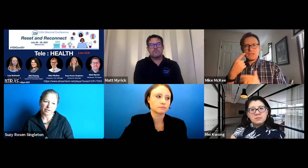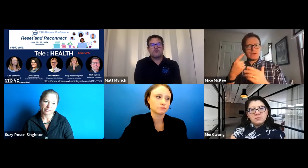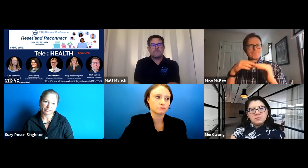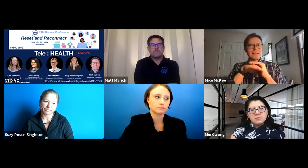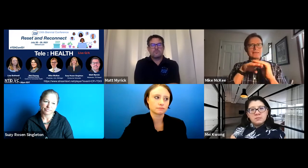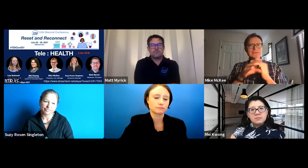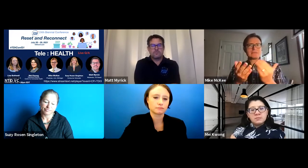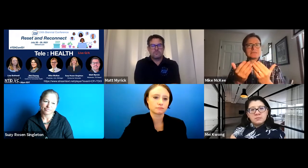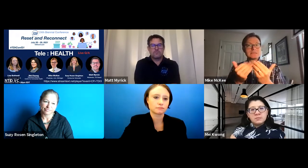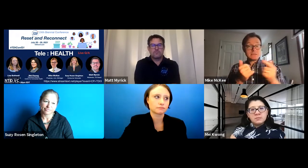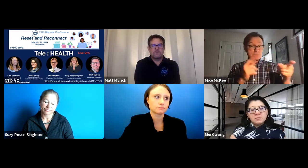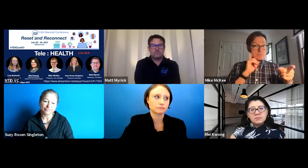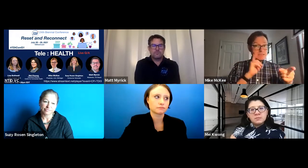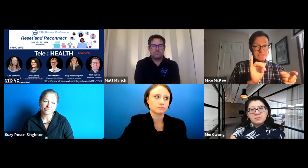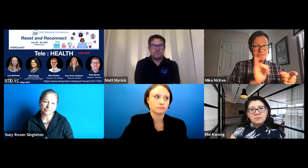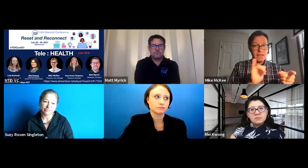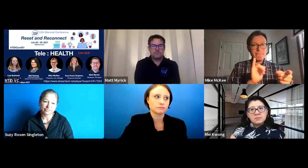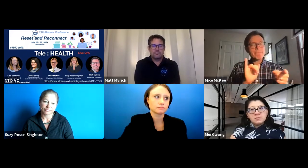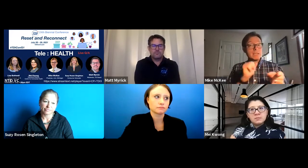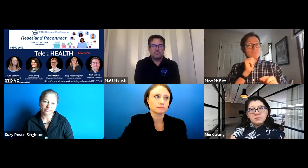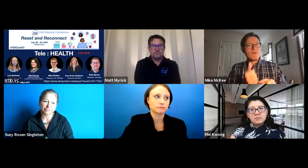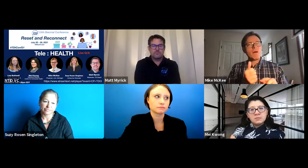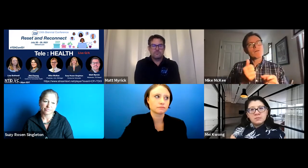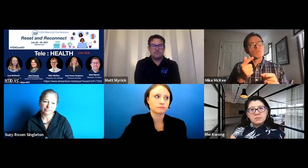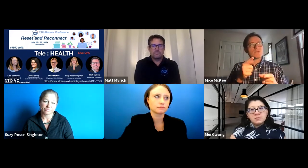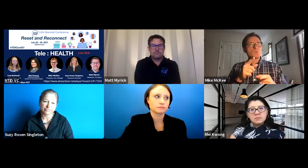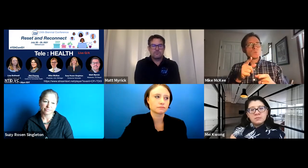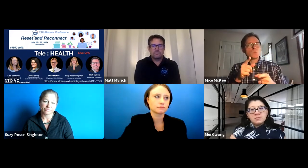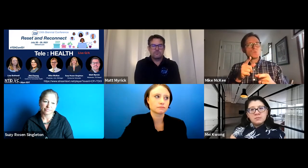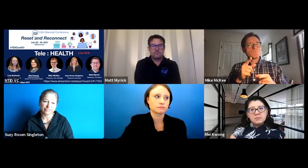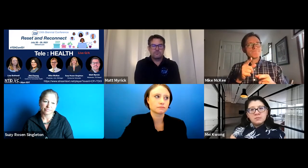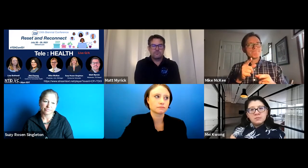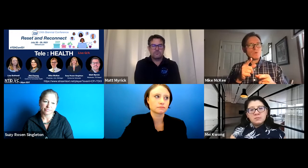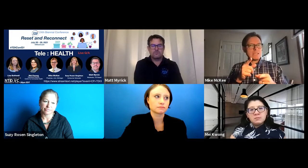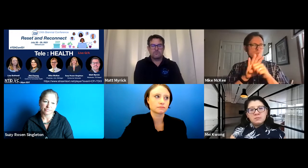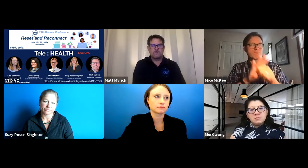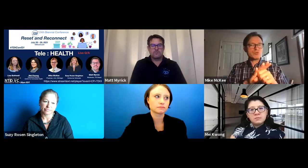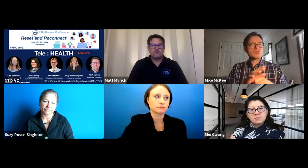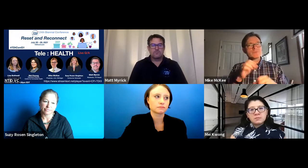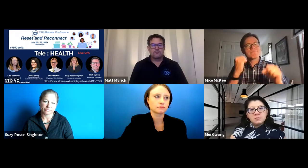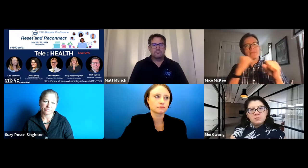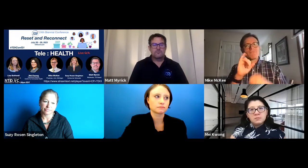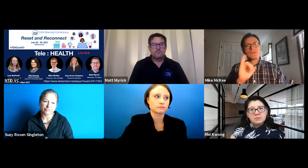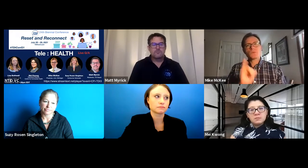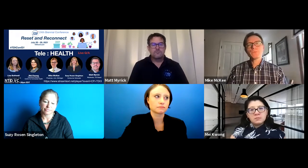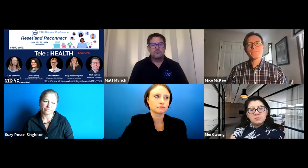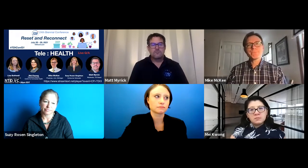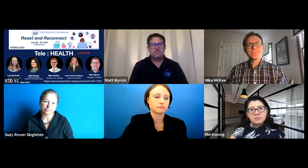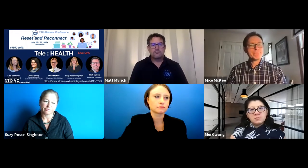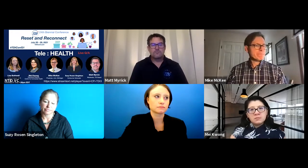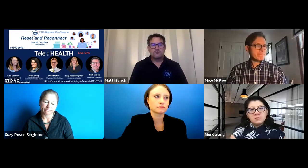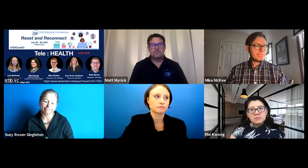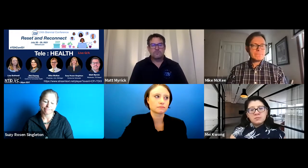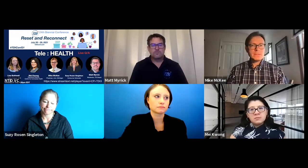equal access for example, for hearing people, maybe the ease of use is really, the deaf populations don't